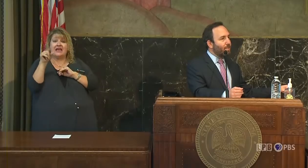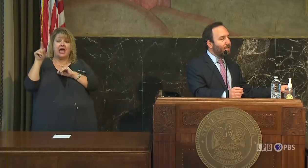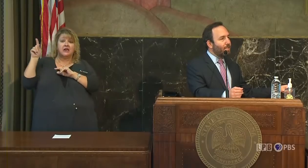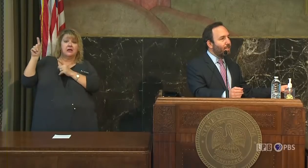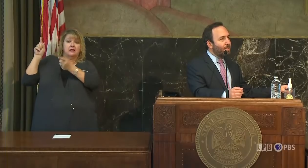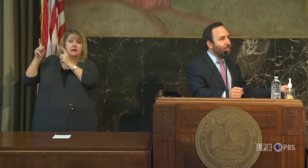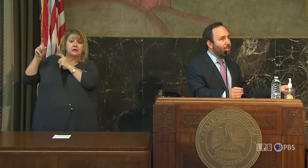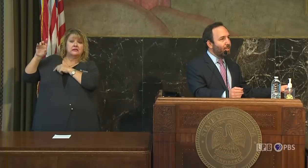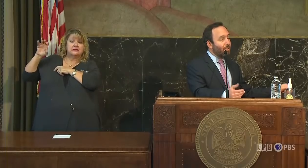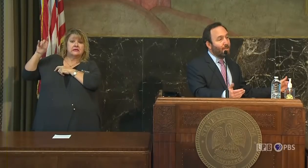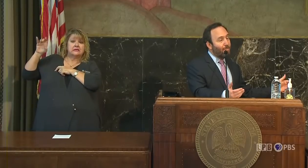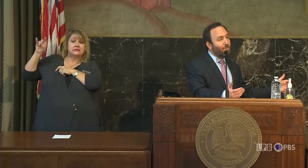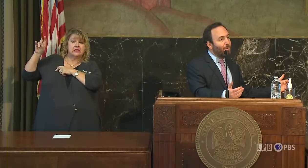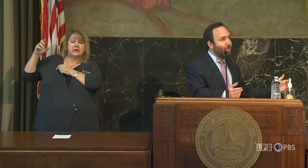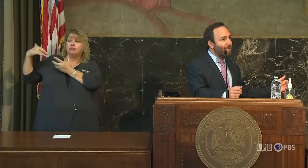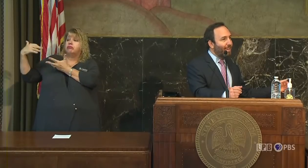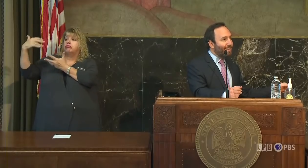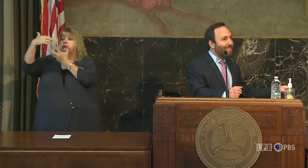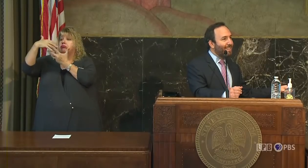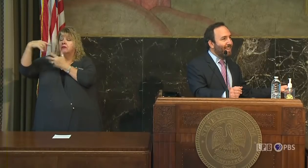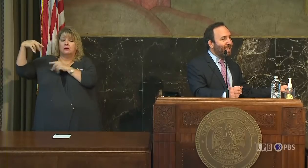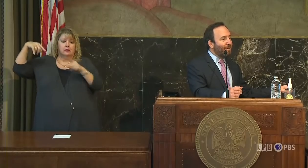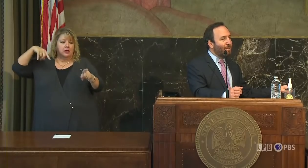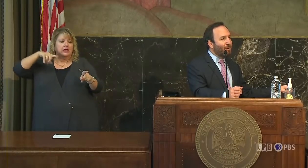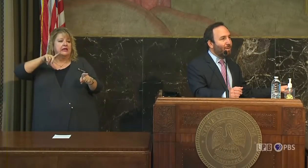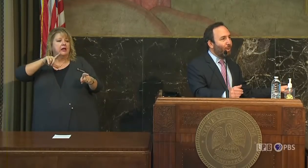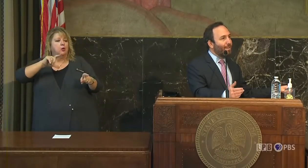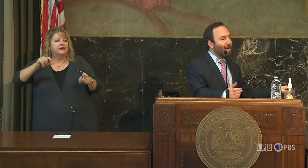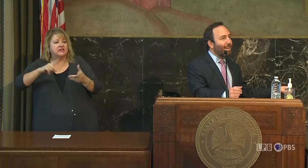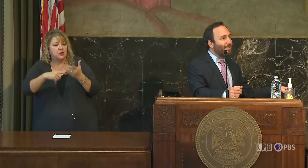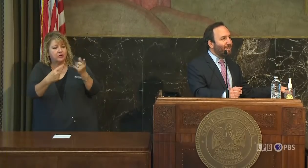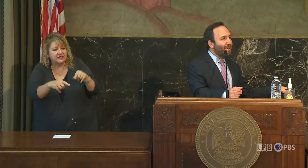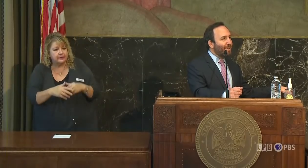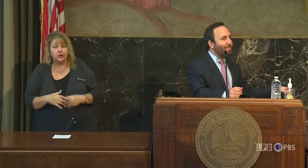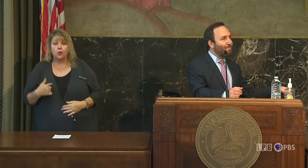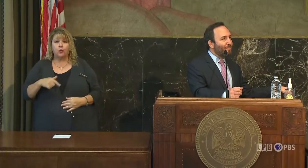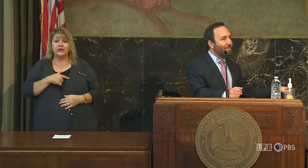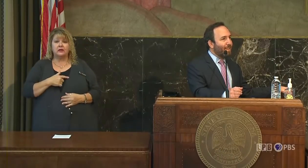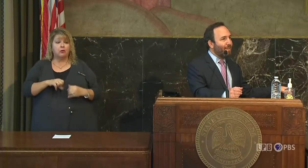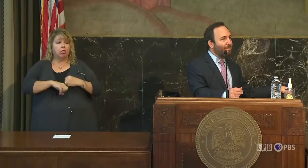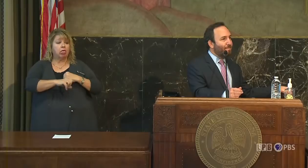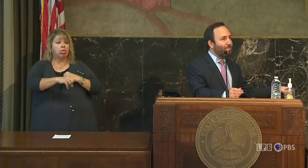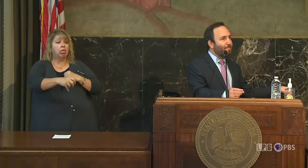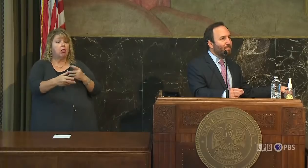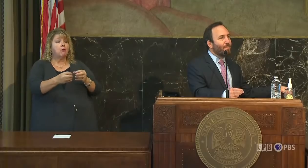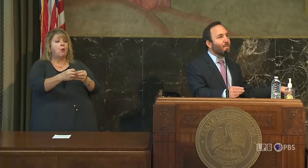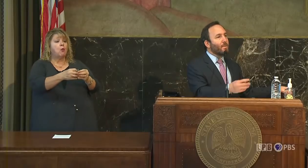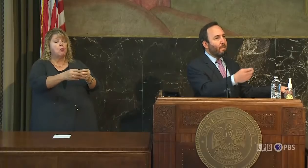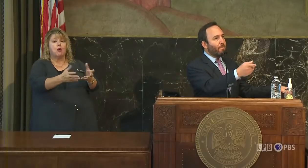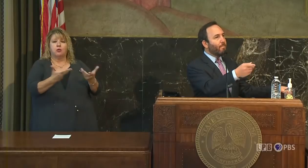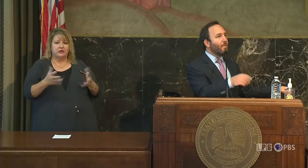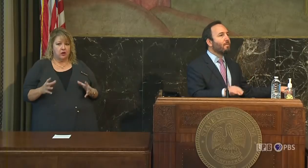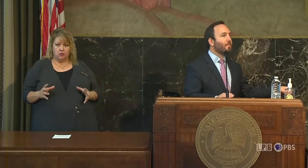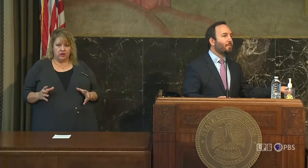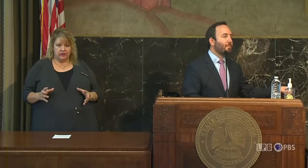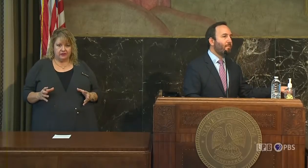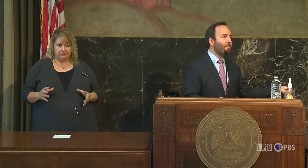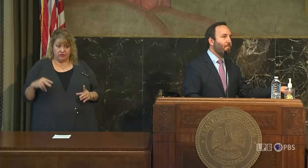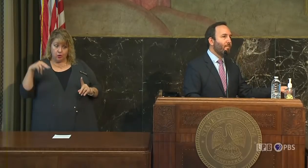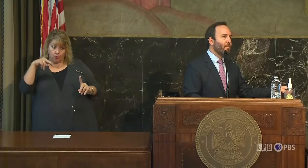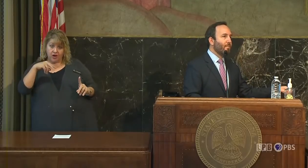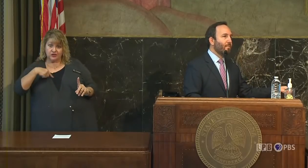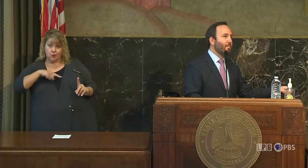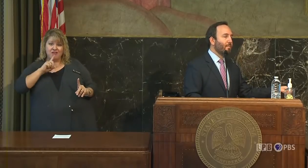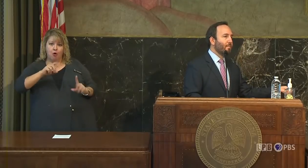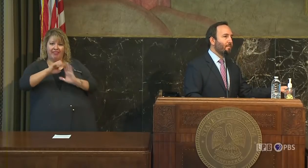inform the CDC is going to come from Louisiana, and we don't want to wait around for that. Yes, ma'am. One